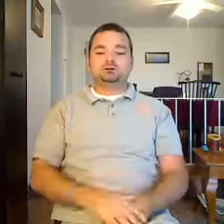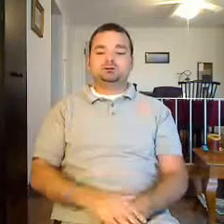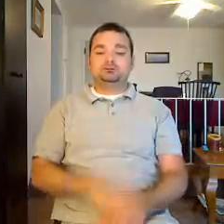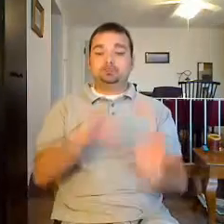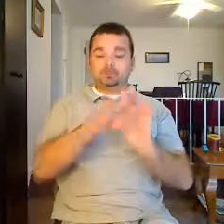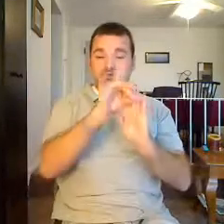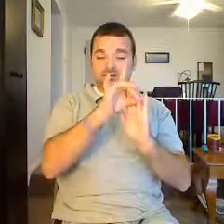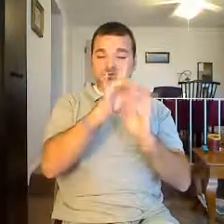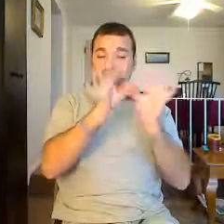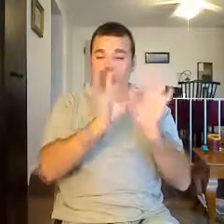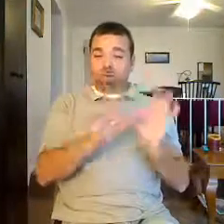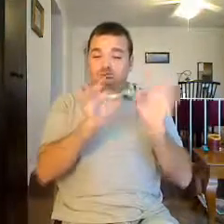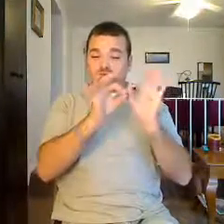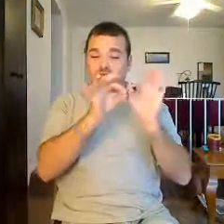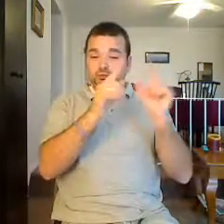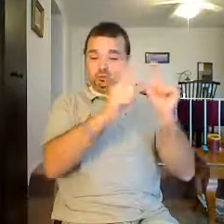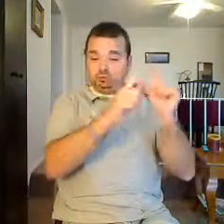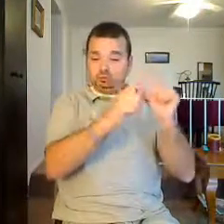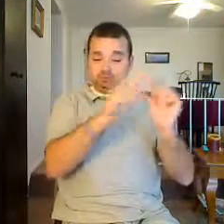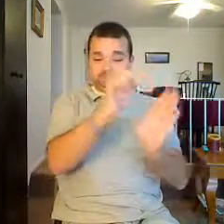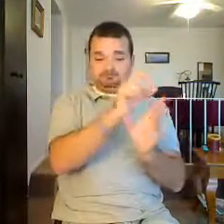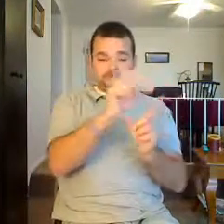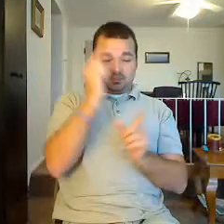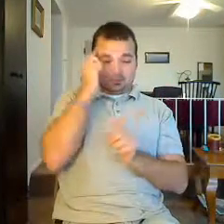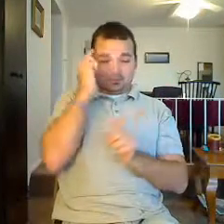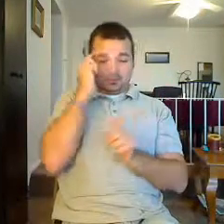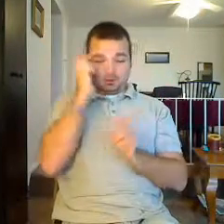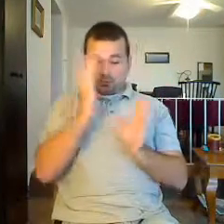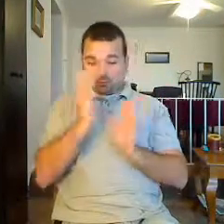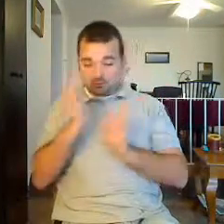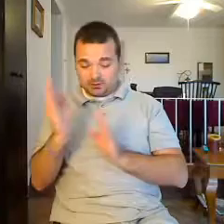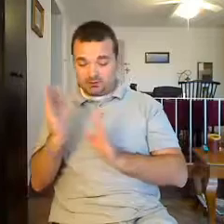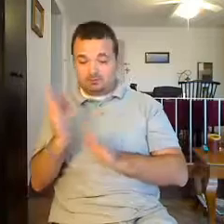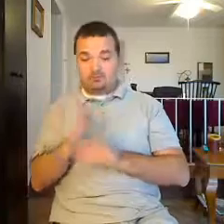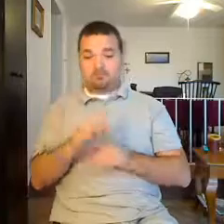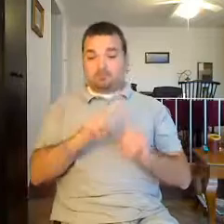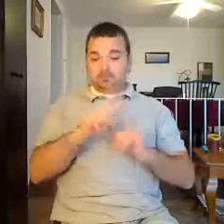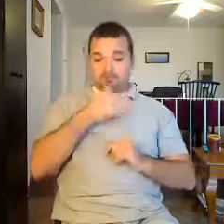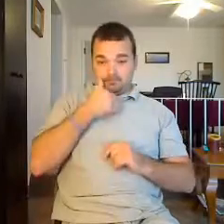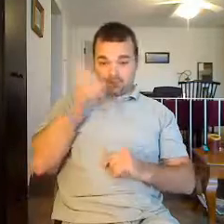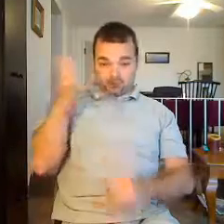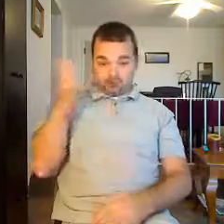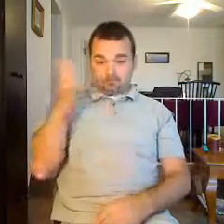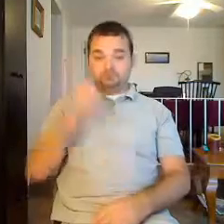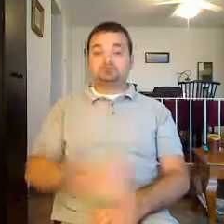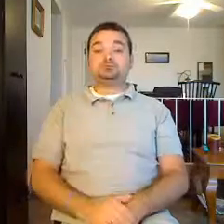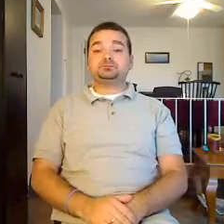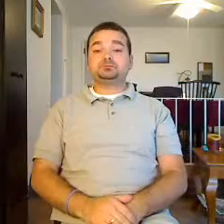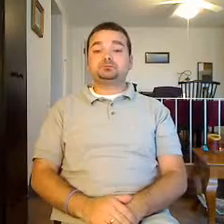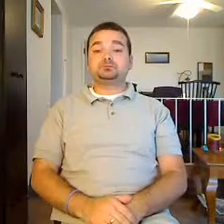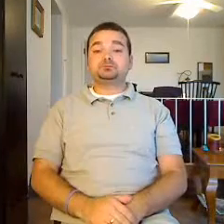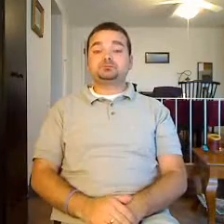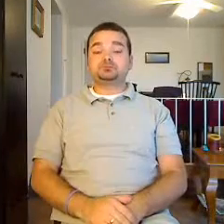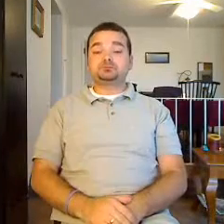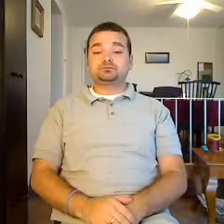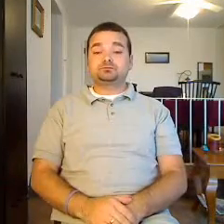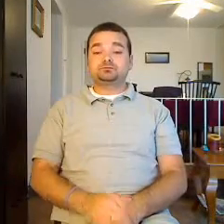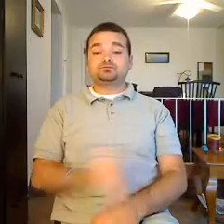think about and organize the lecture on paper. But even better, you've done it in your mind.